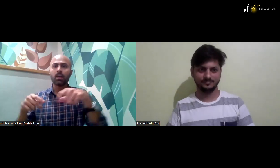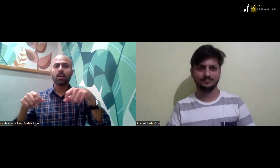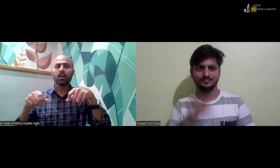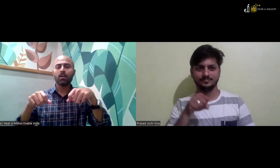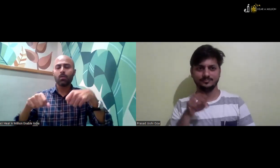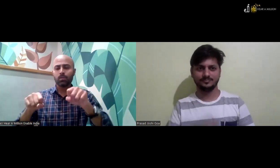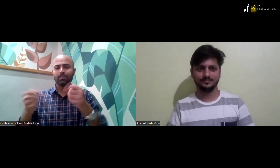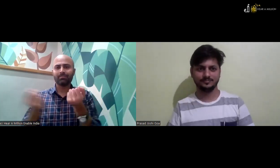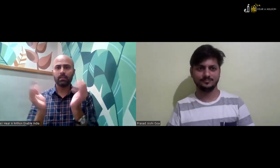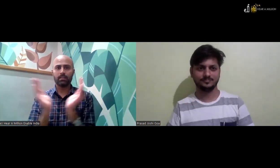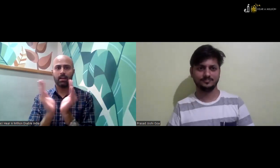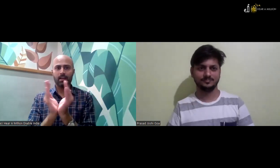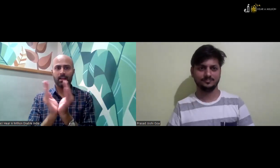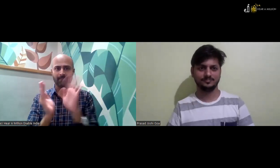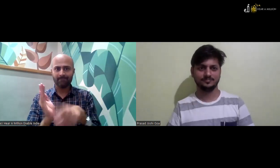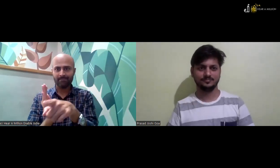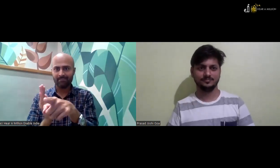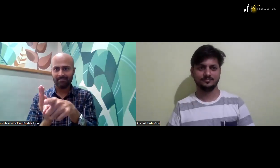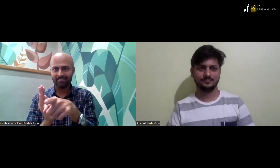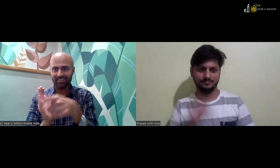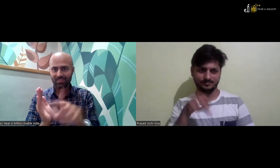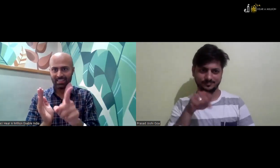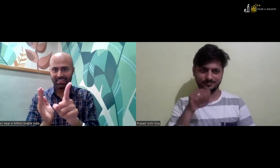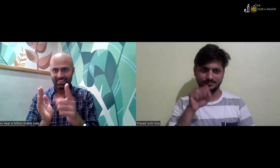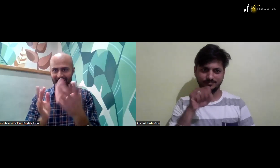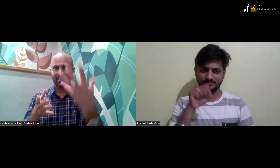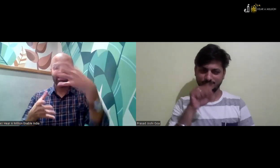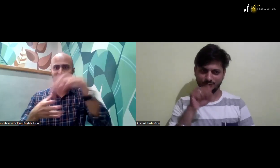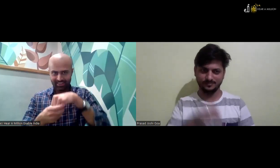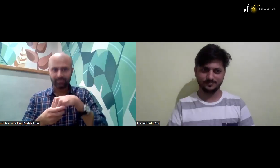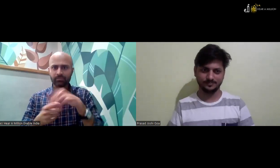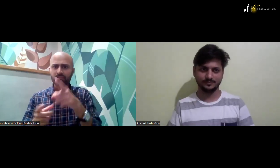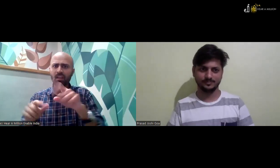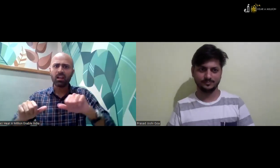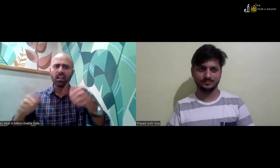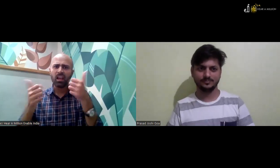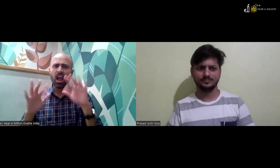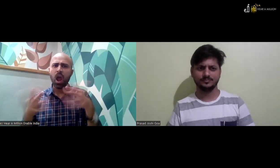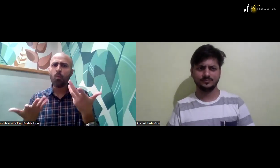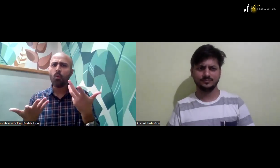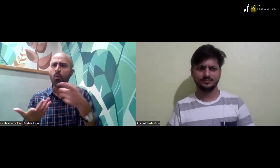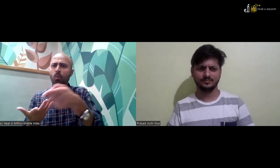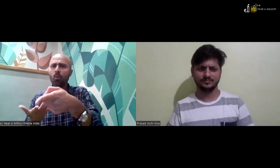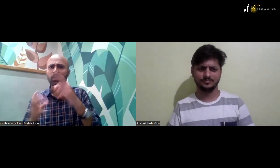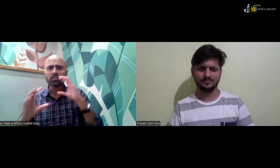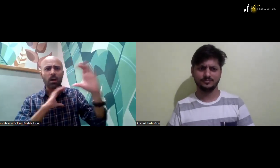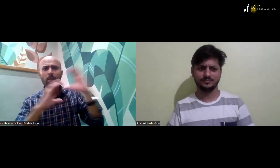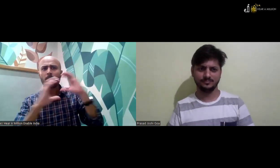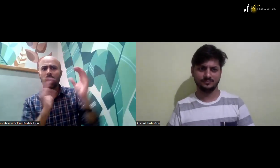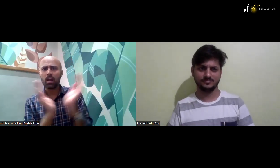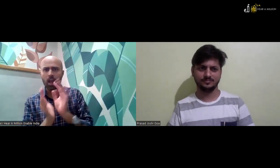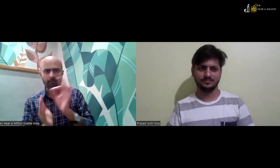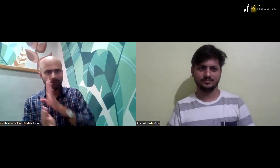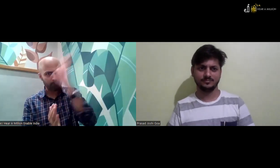You have driving license, and also, yes, I do have. And you have the vehicle insurance. How did you get